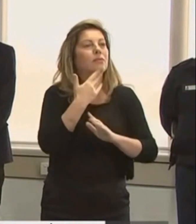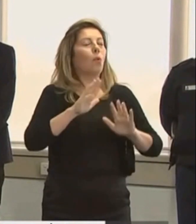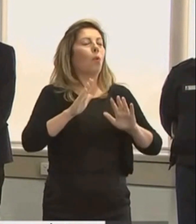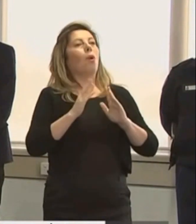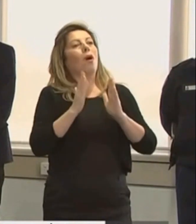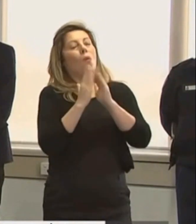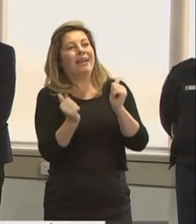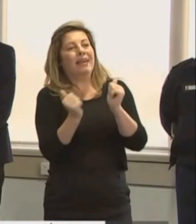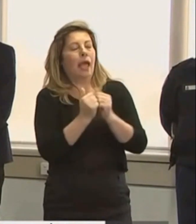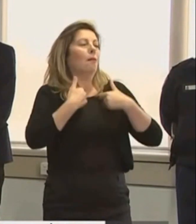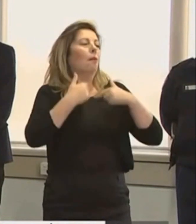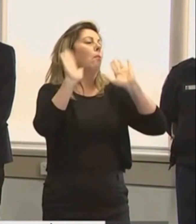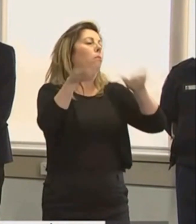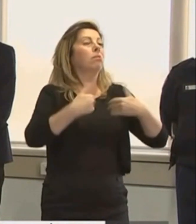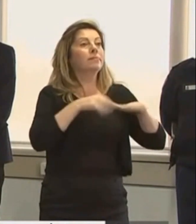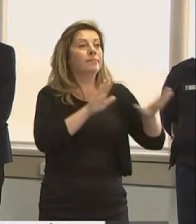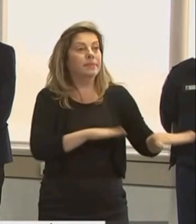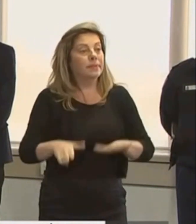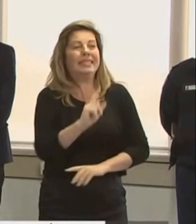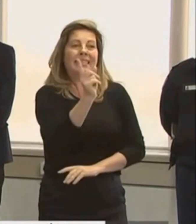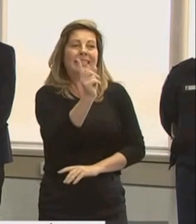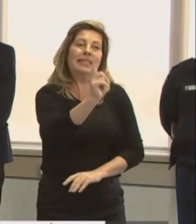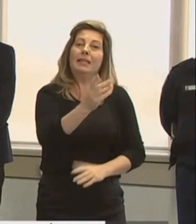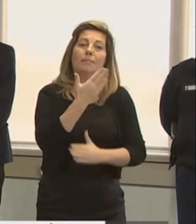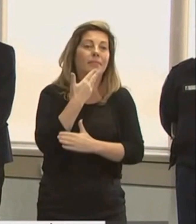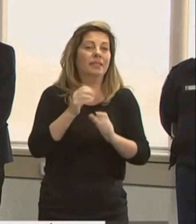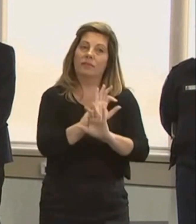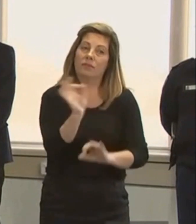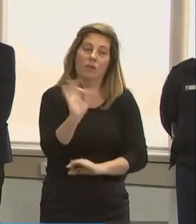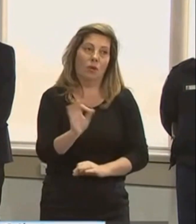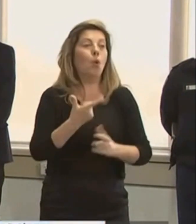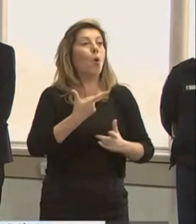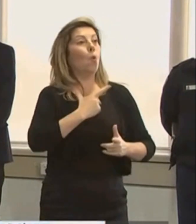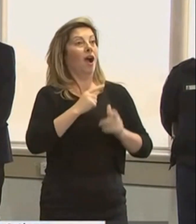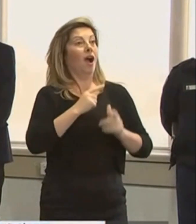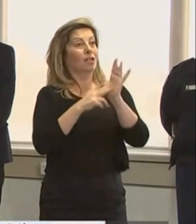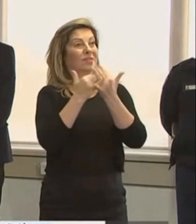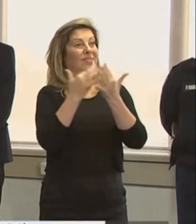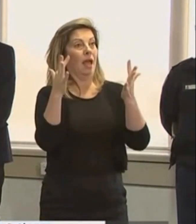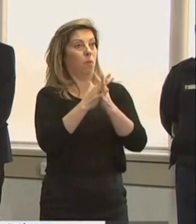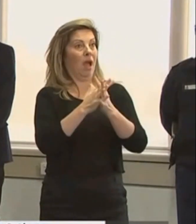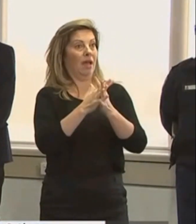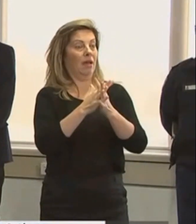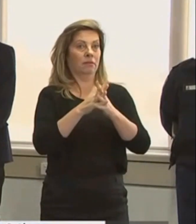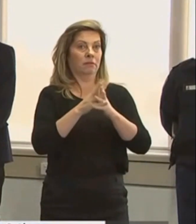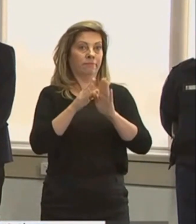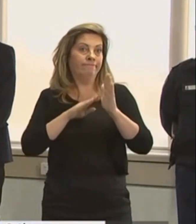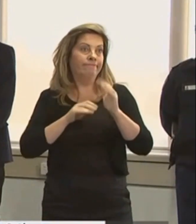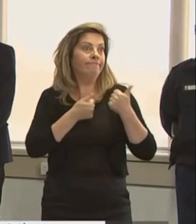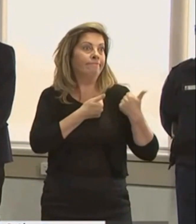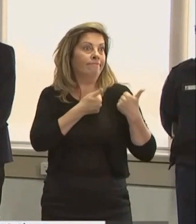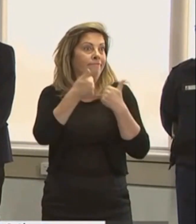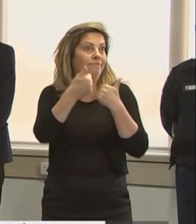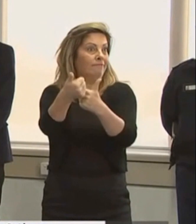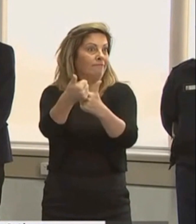the weekends as we go forward in the next months, because the reason we are doing so well in New South Wales is